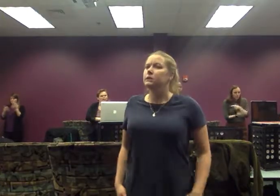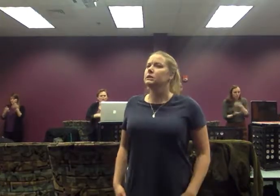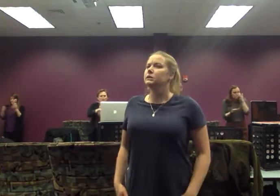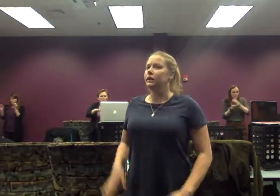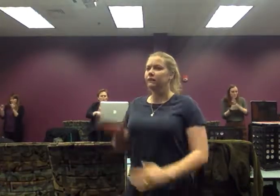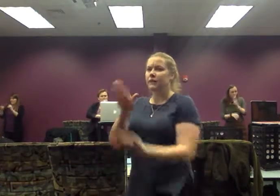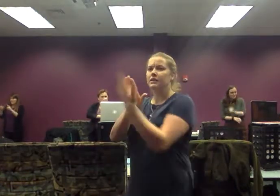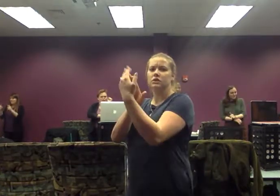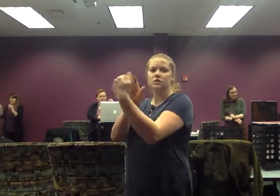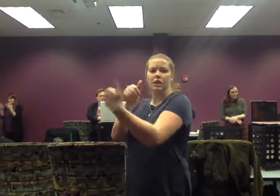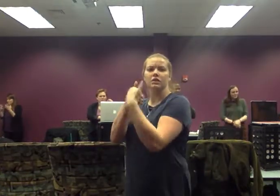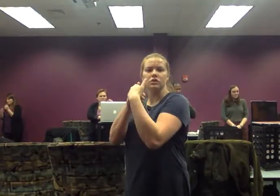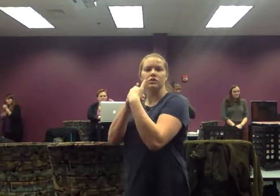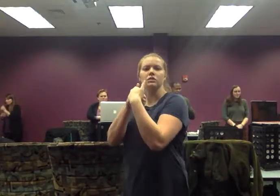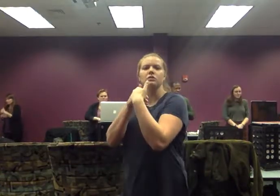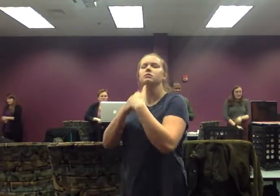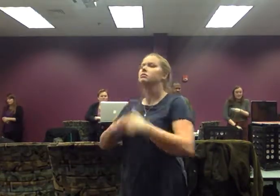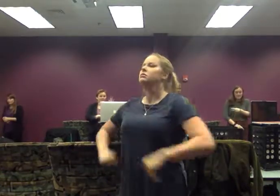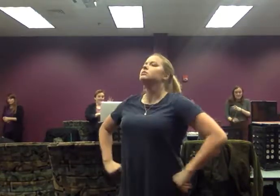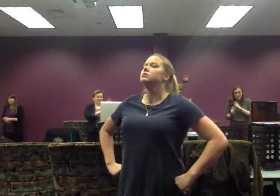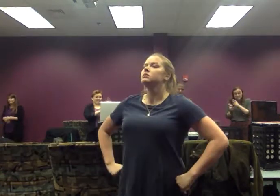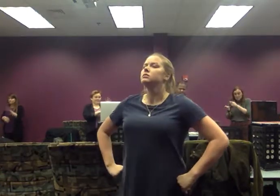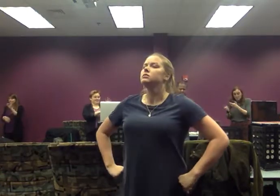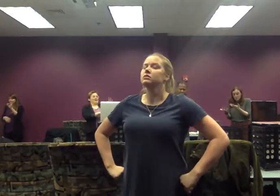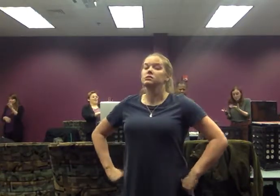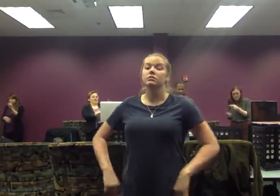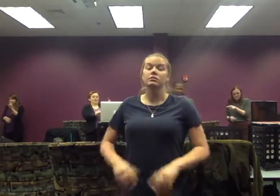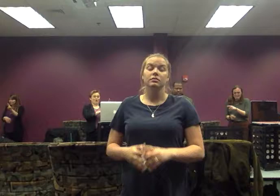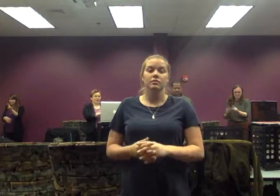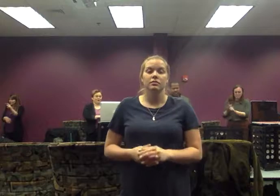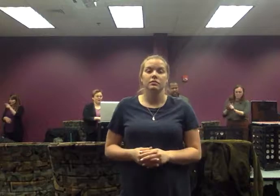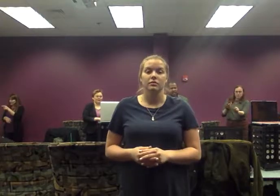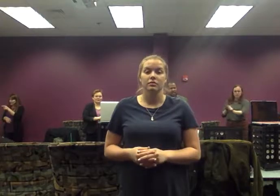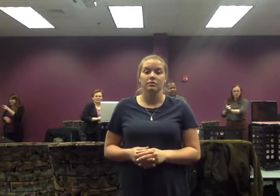FDR's reward, by the way, was to be regarded as a traitor to his class.